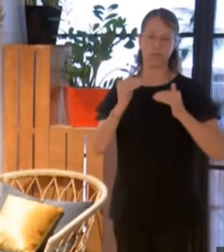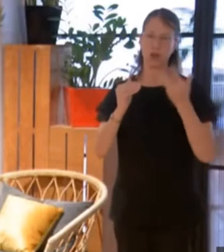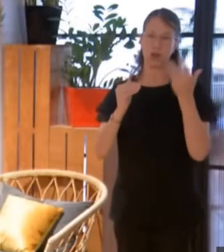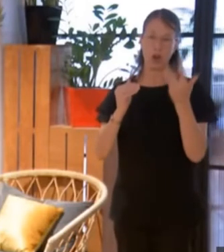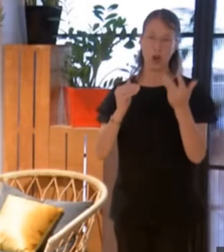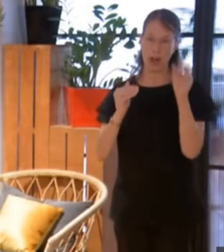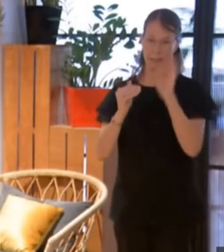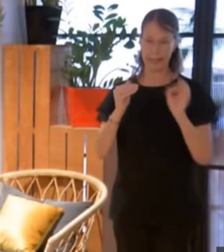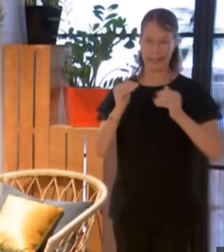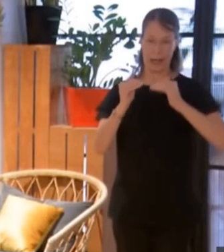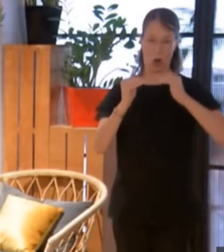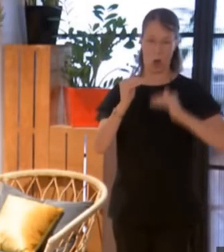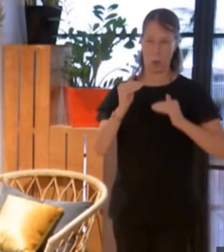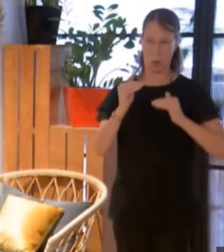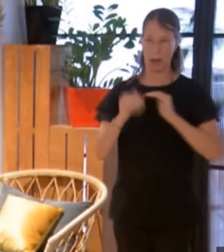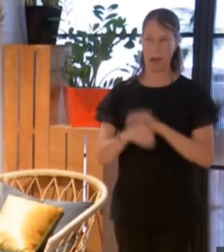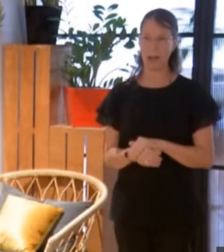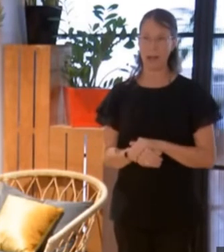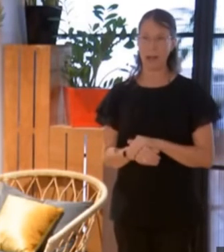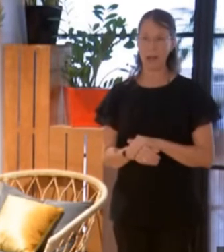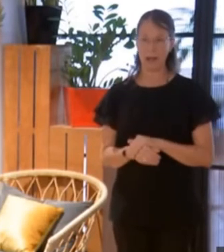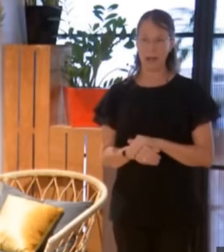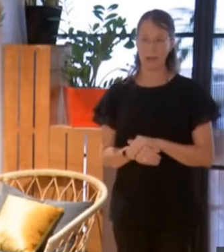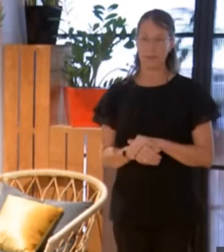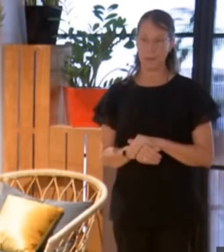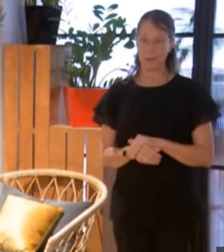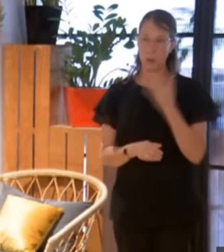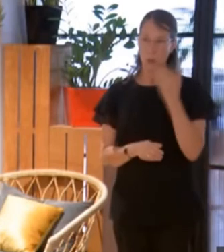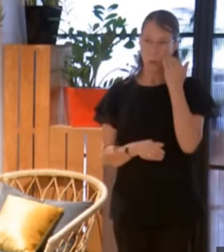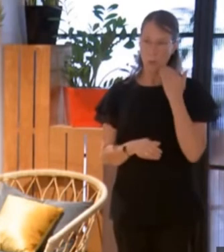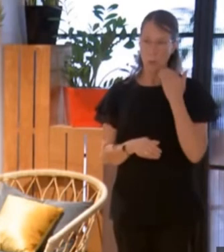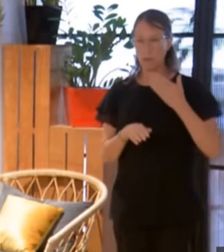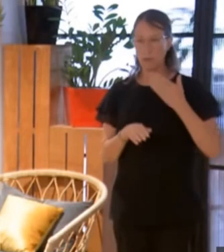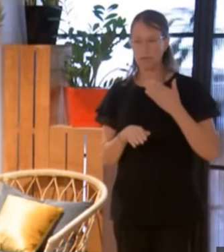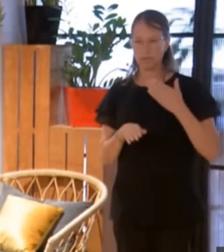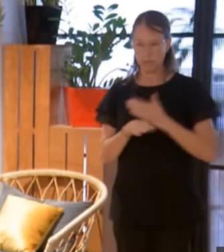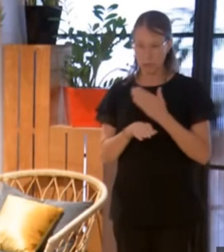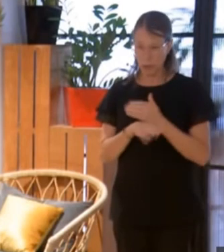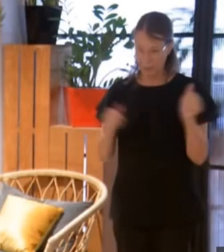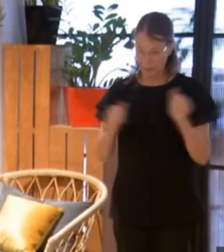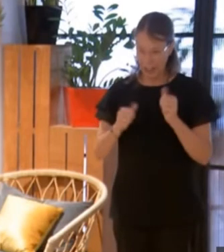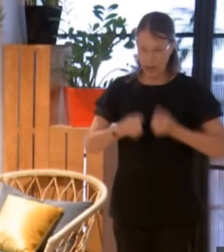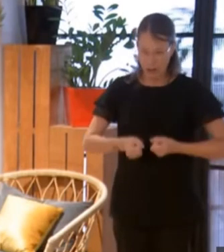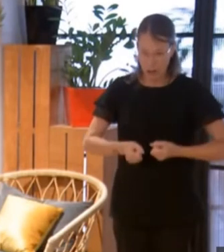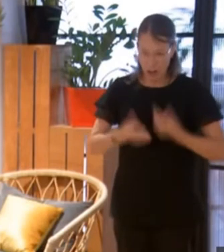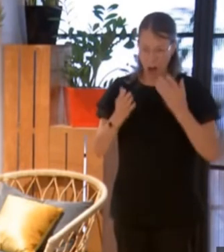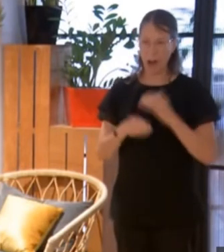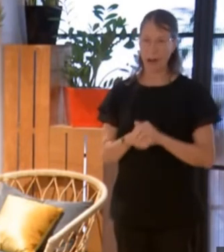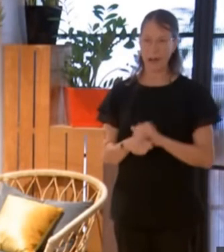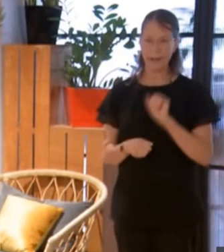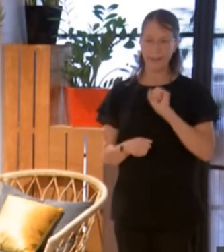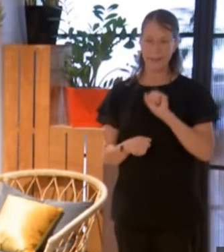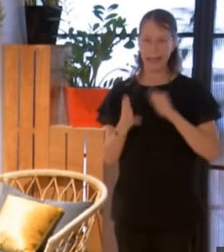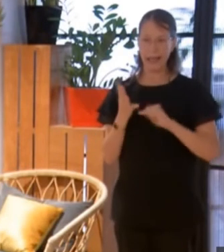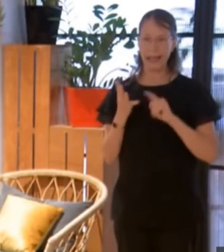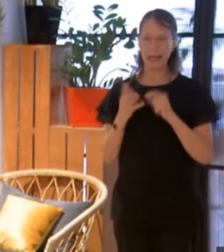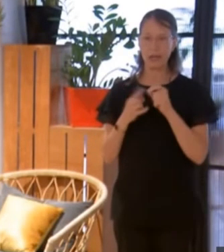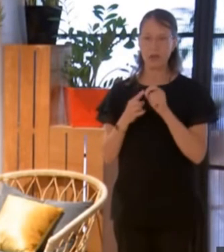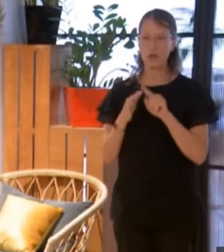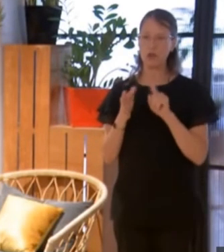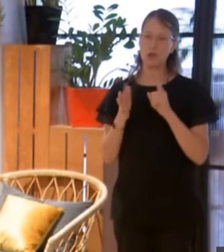counterparts. When women retire from their jobs, their superannuation balances are 2/3 what it is for their